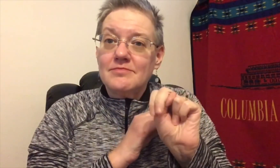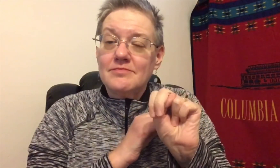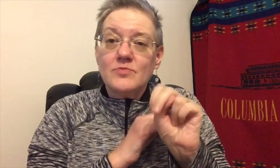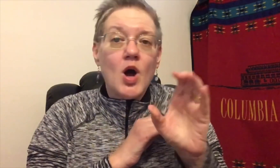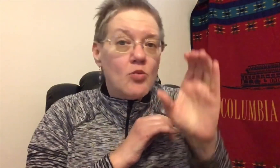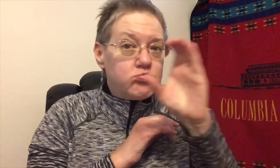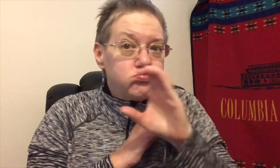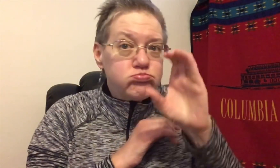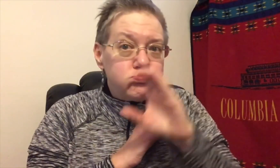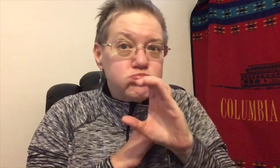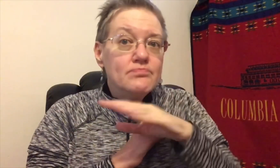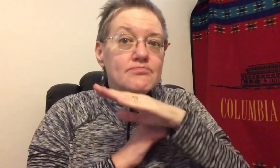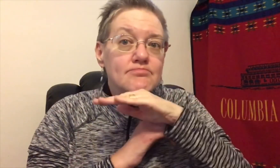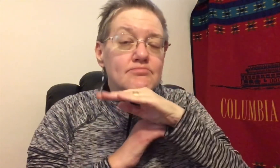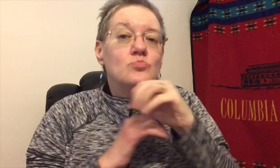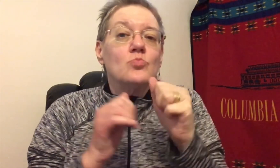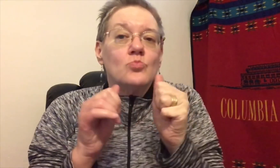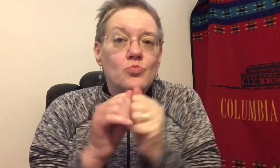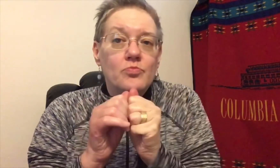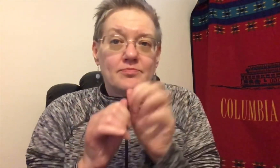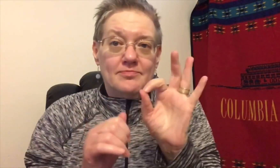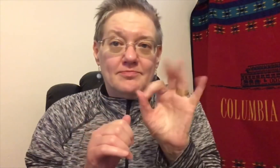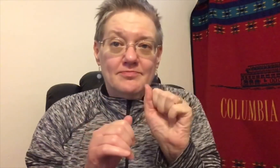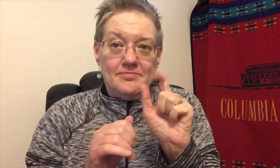lean. Look for the pork with the fat.